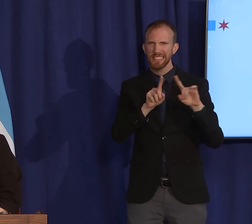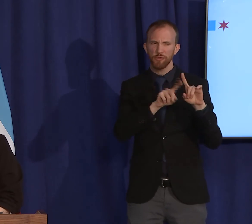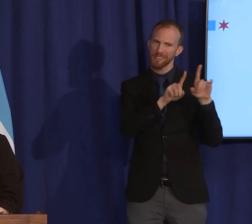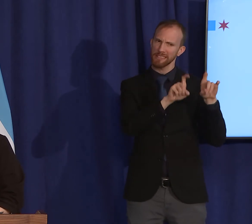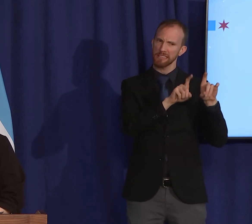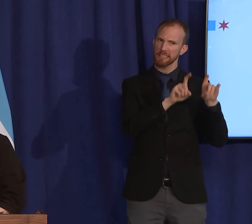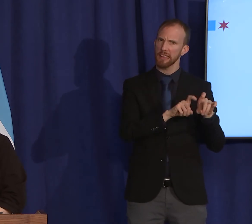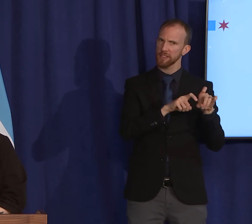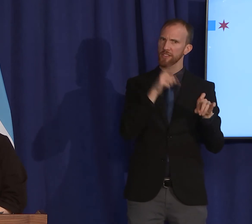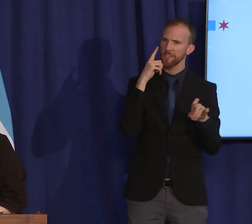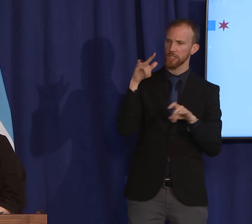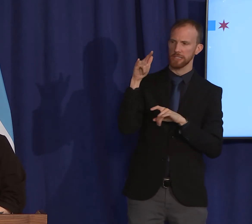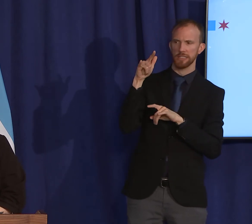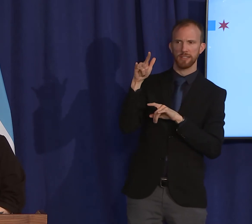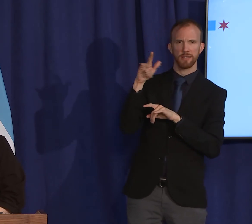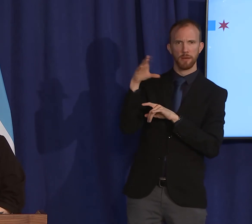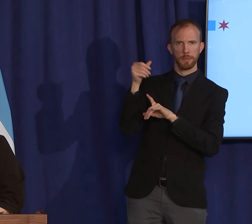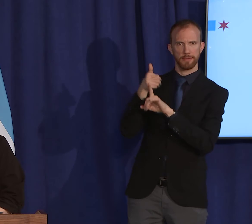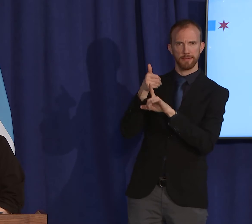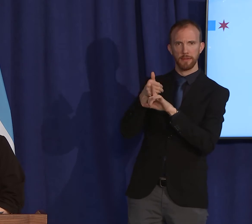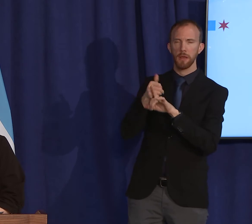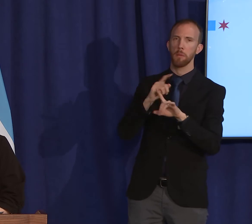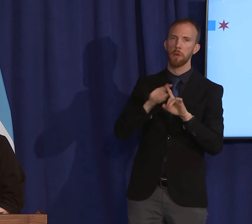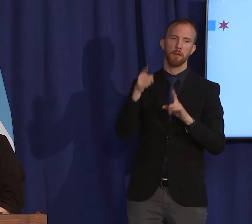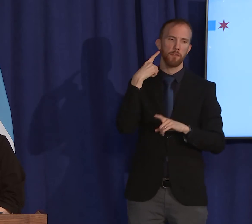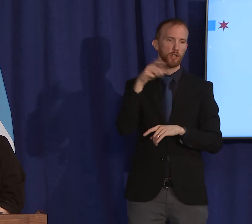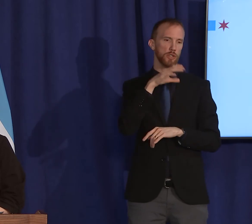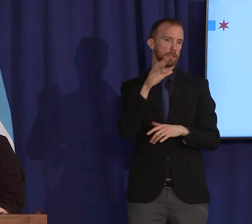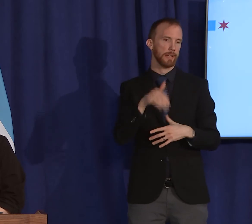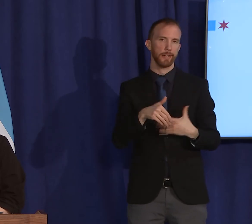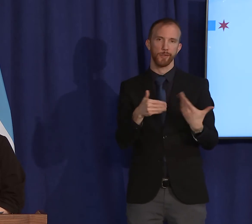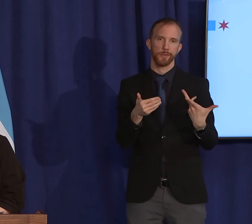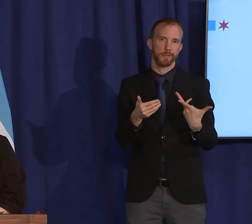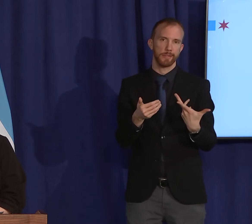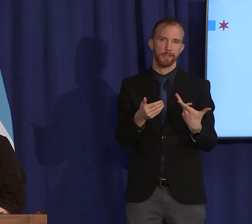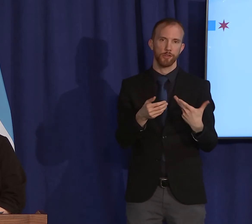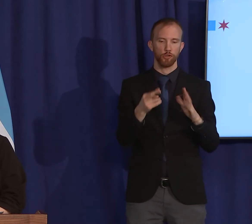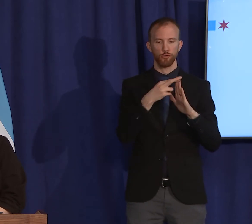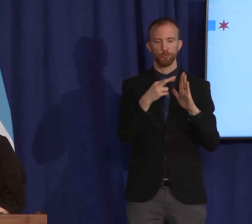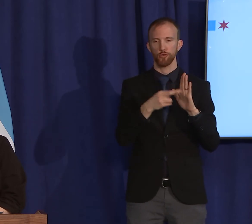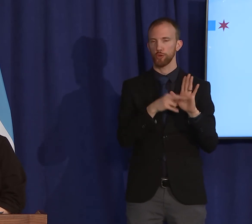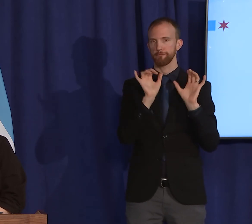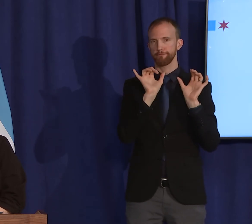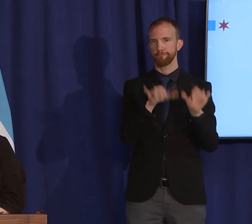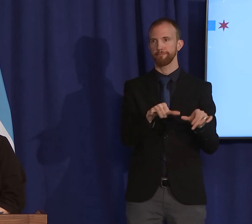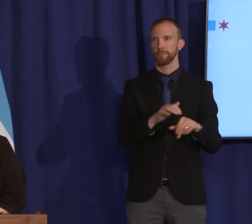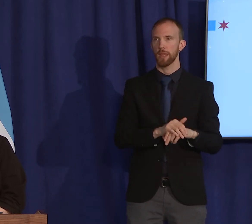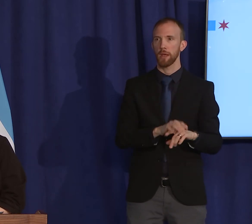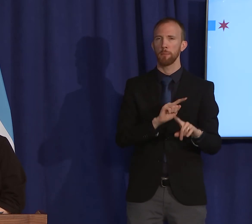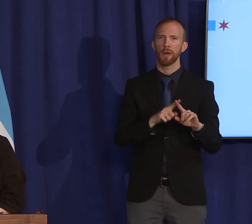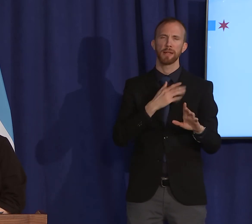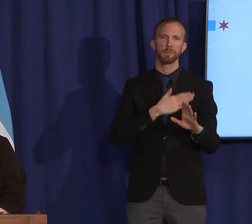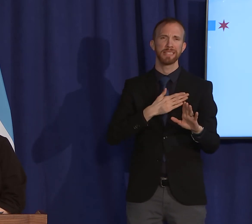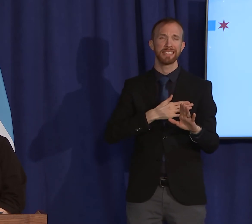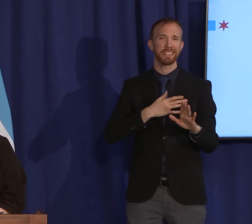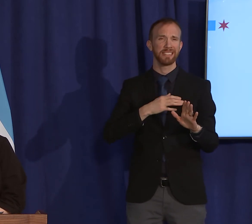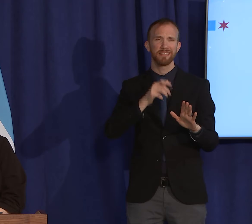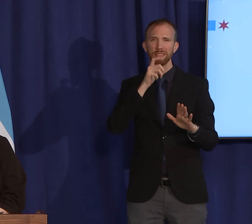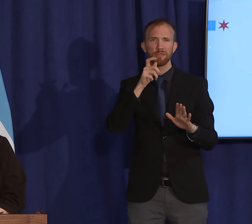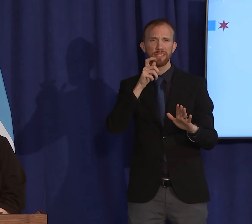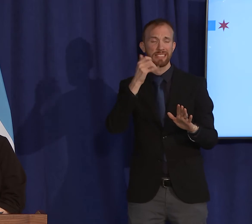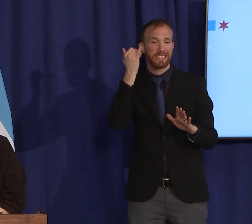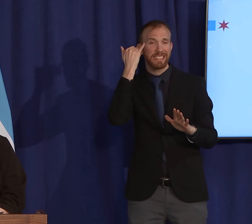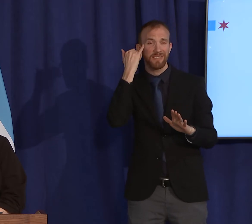there would not be anything different related to travel. So please, though, bottom line is delay that travel, especially